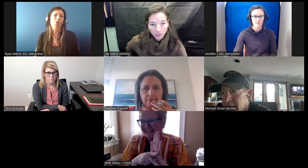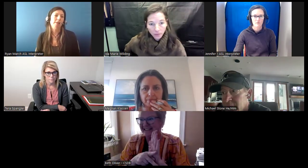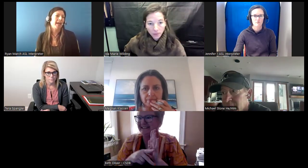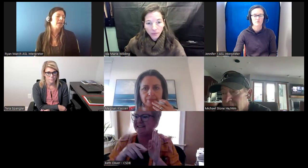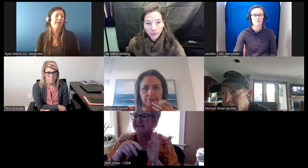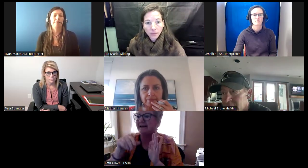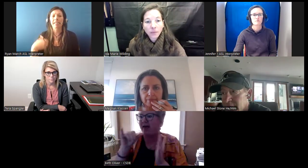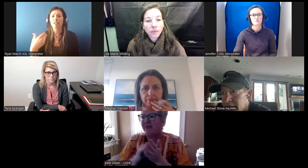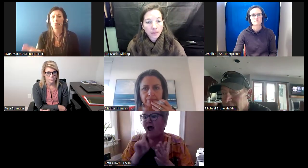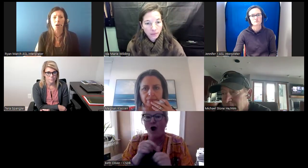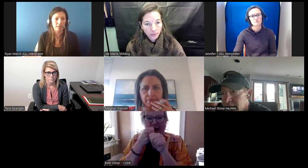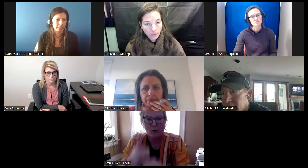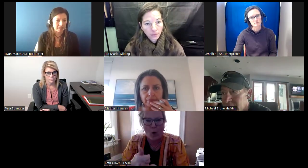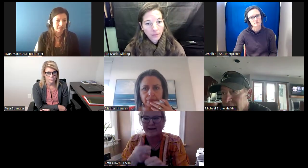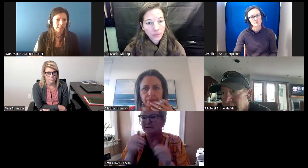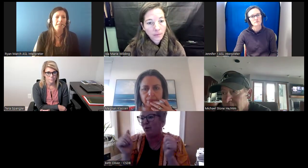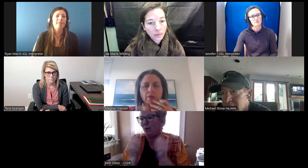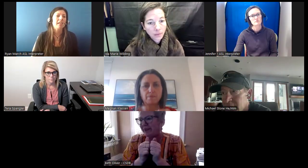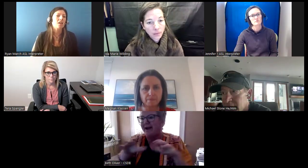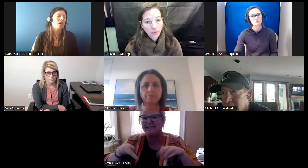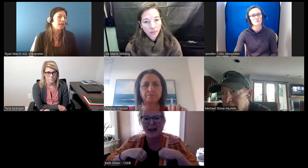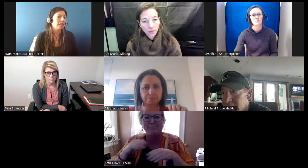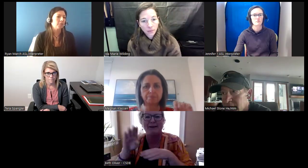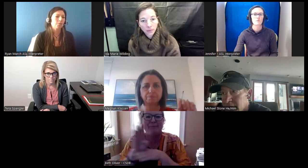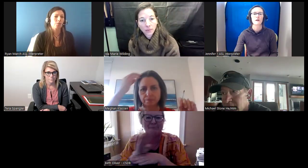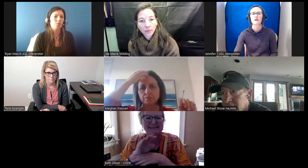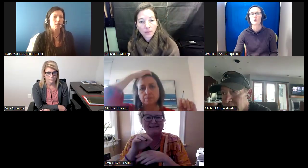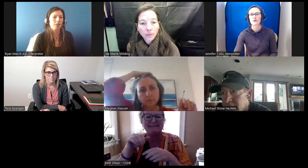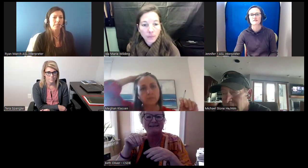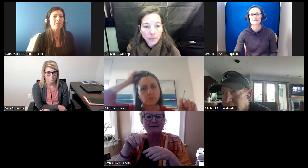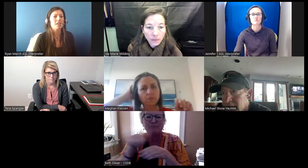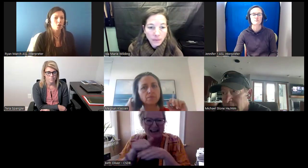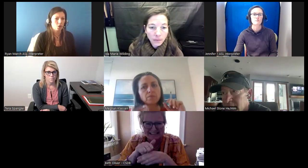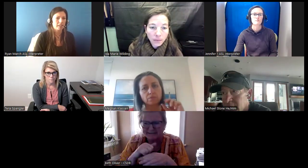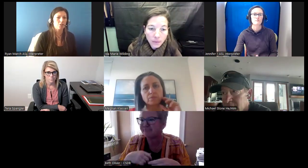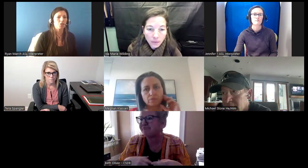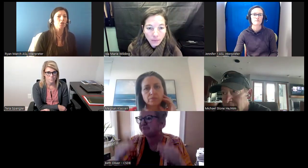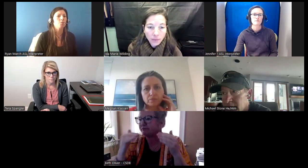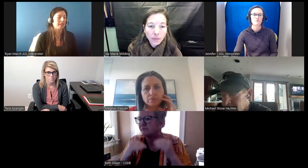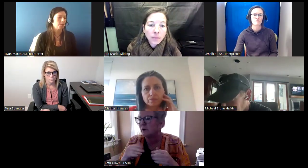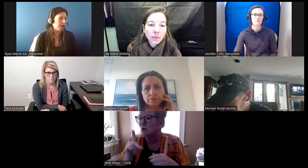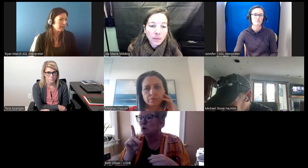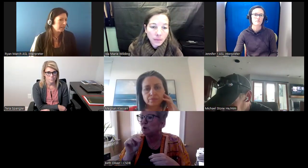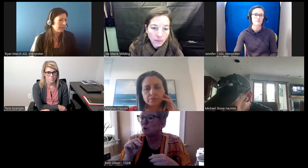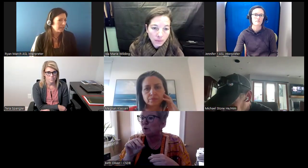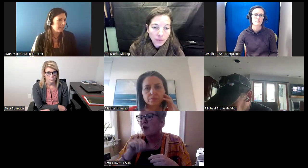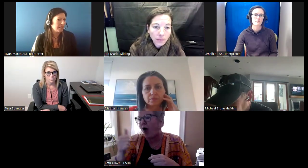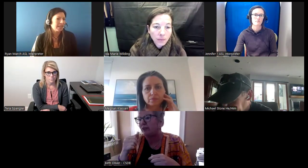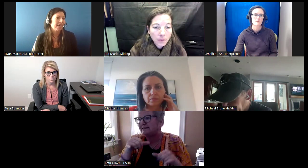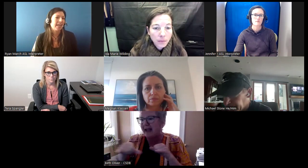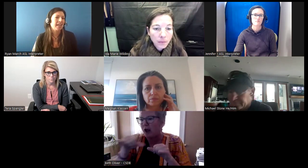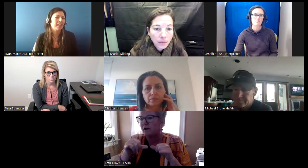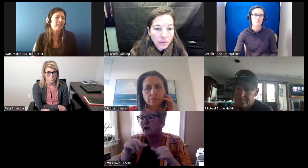Like, do we have like financial policies that are in accordance to best